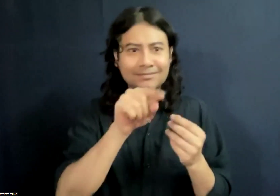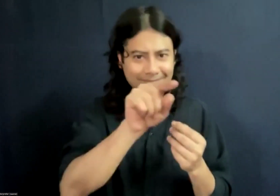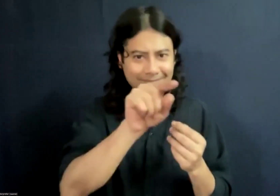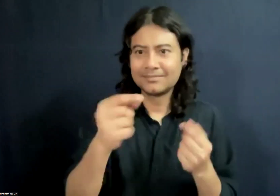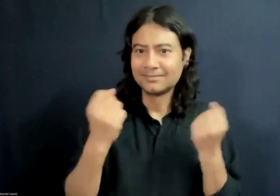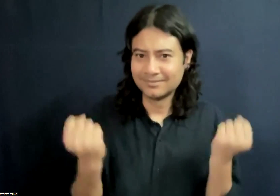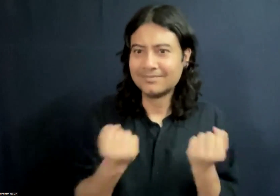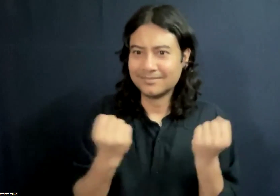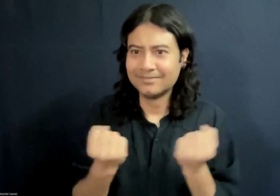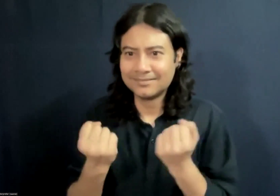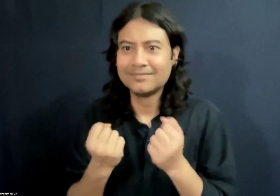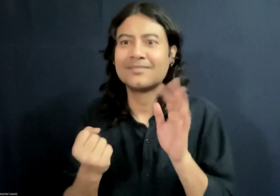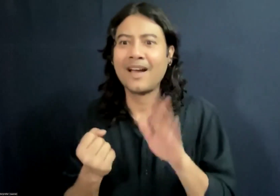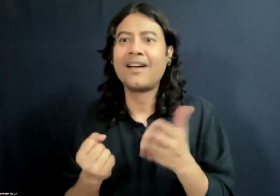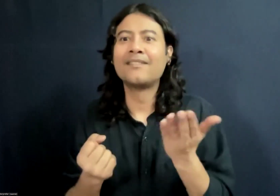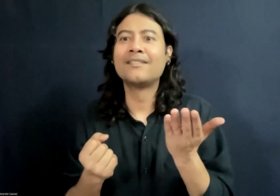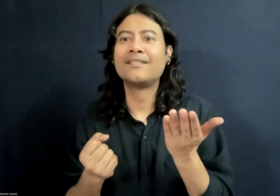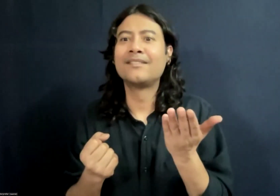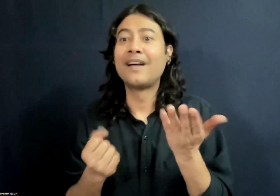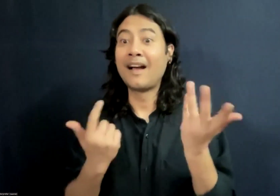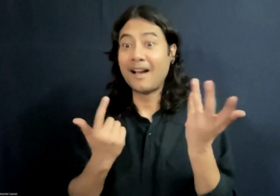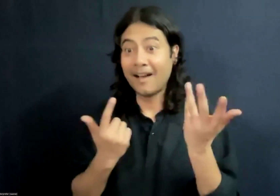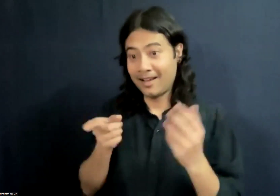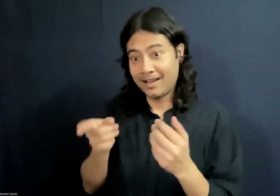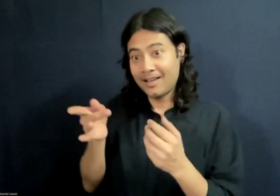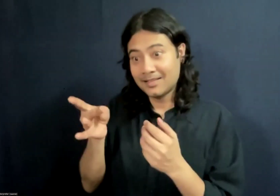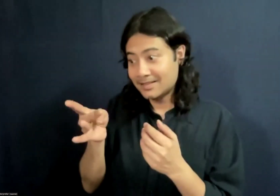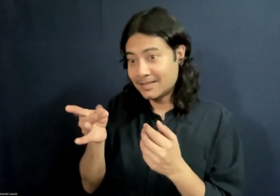because we are chanting the Hare Krishna mantra.